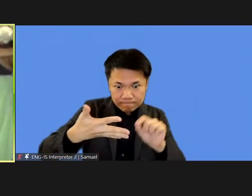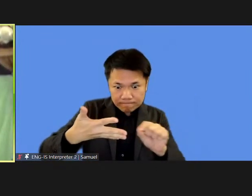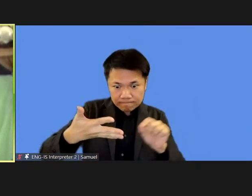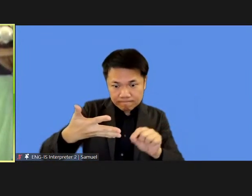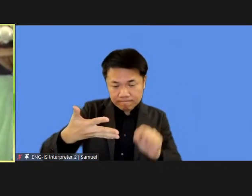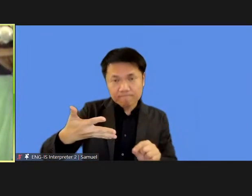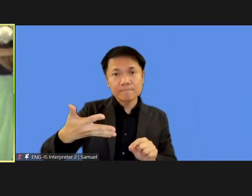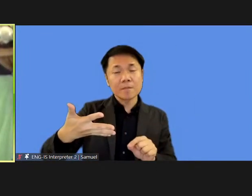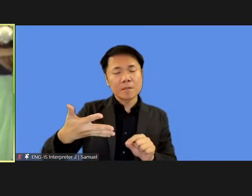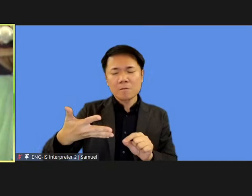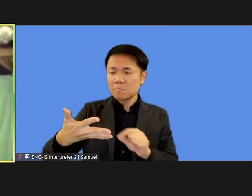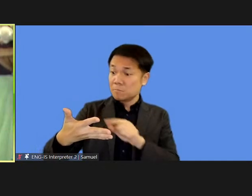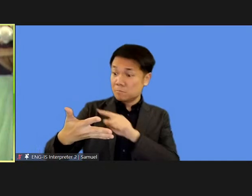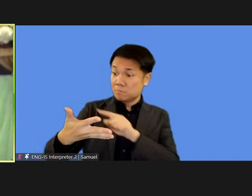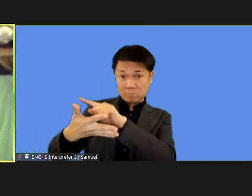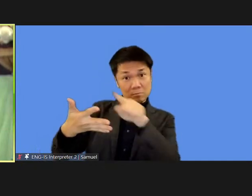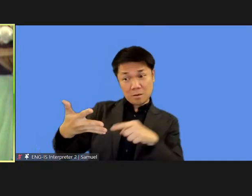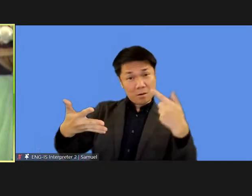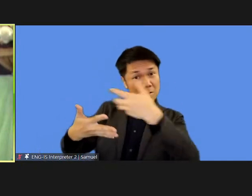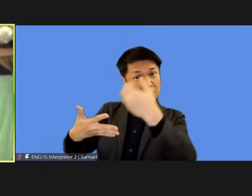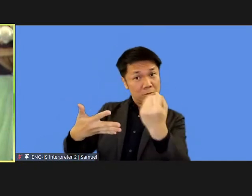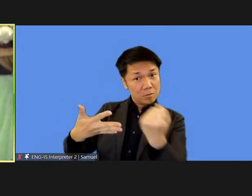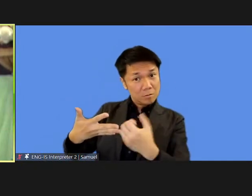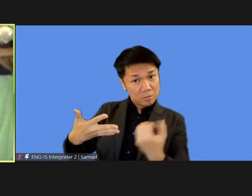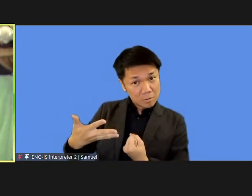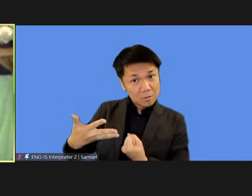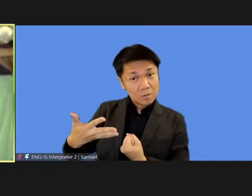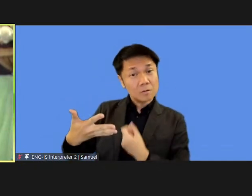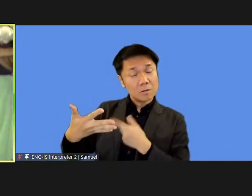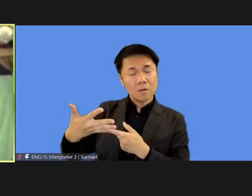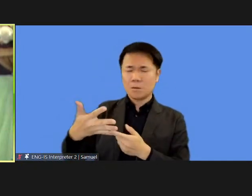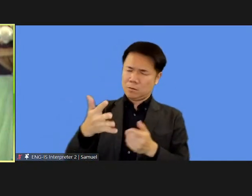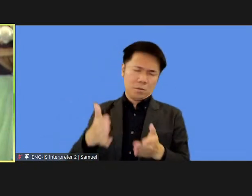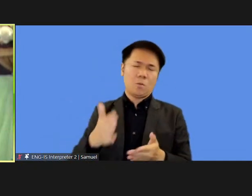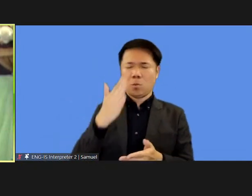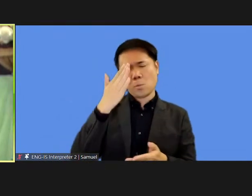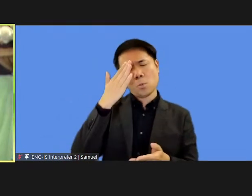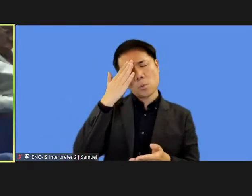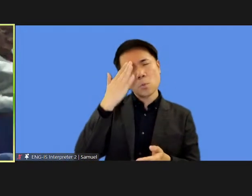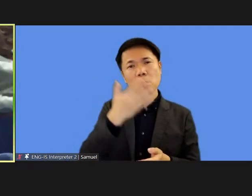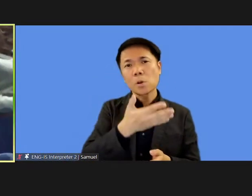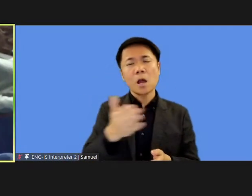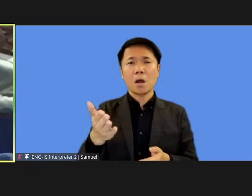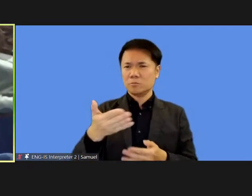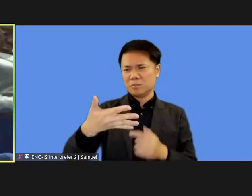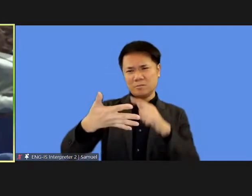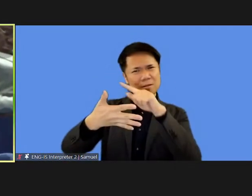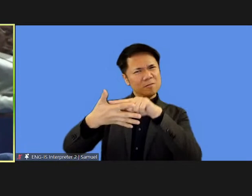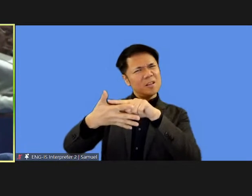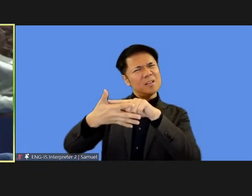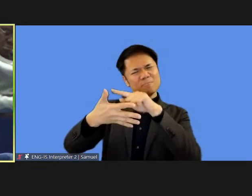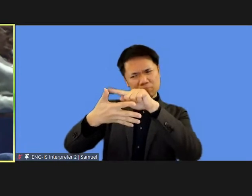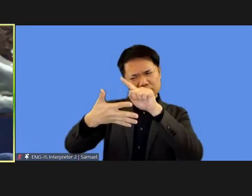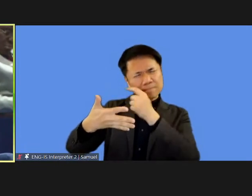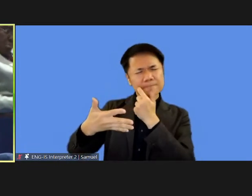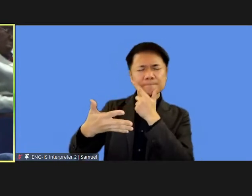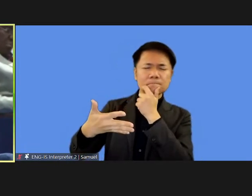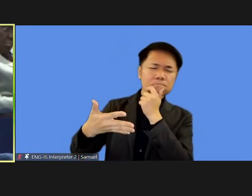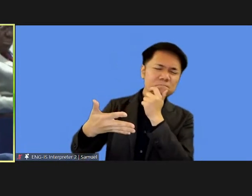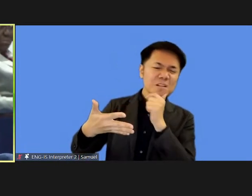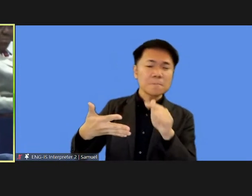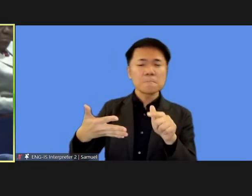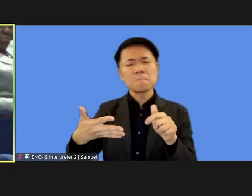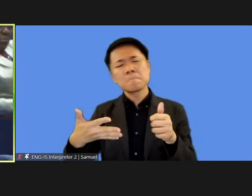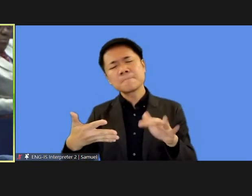impact goal, we know where we are and we know what the rest of the work is. So we have done a lot of work since